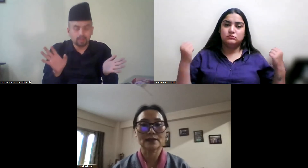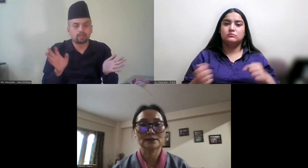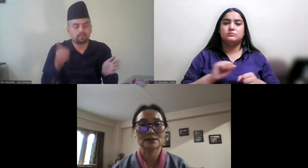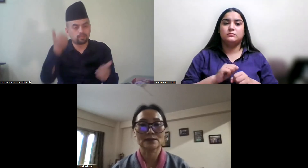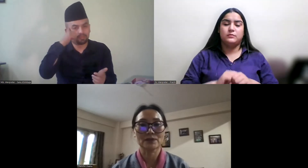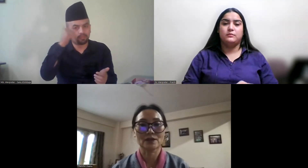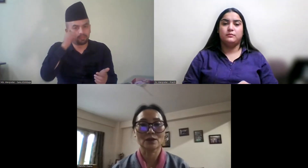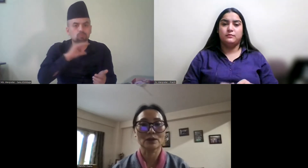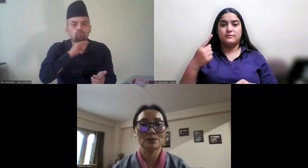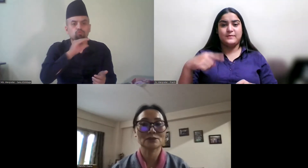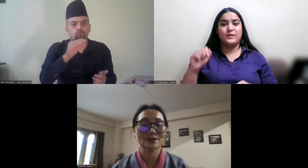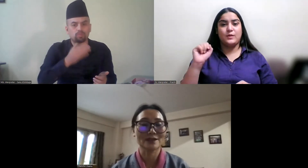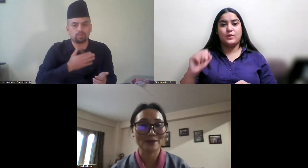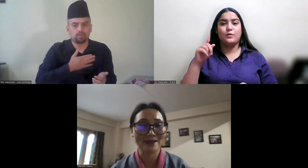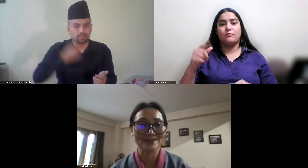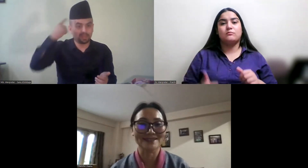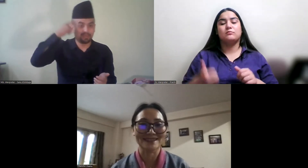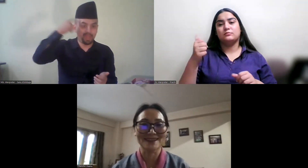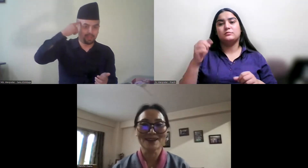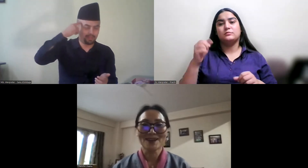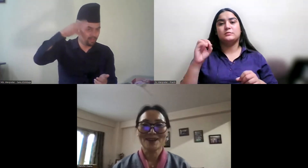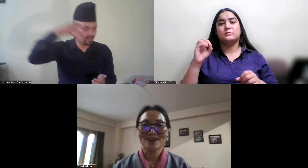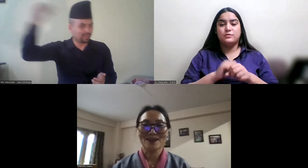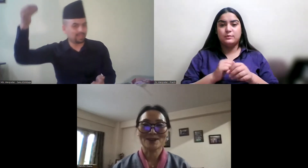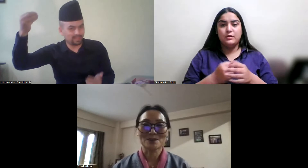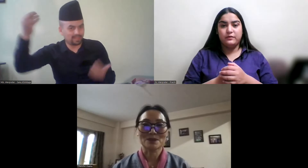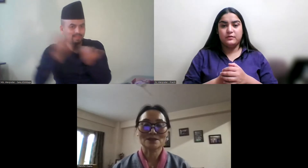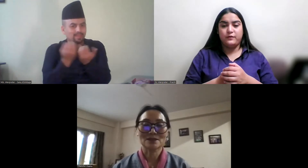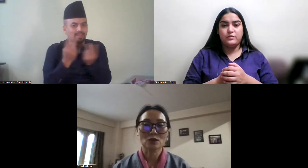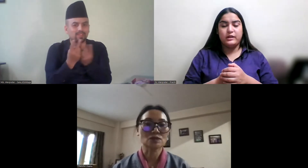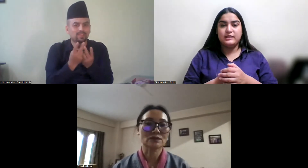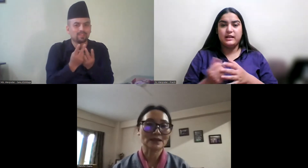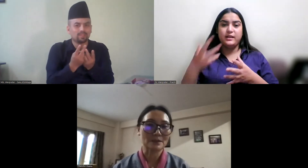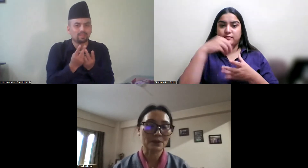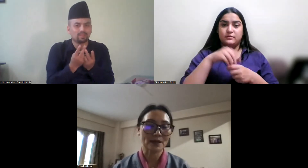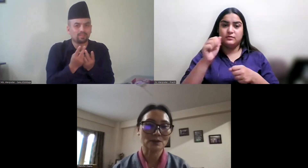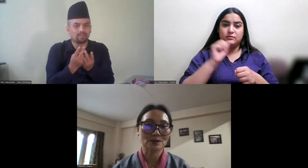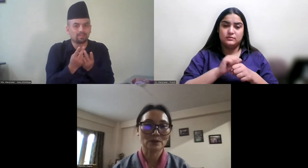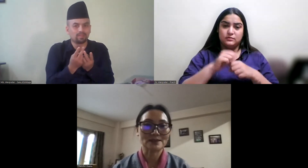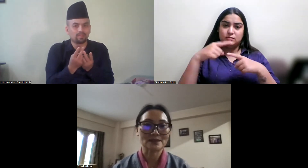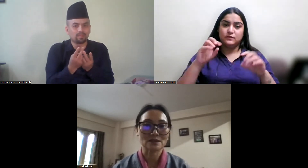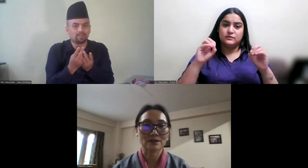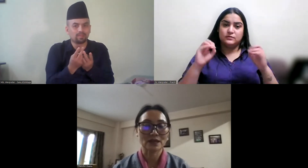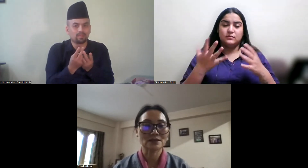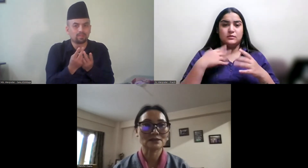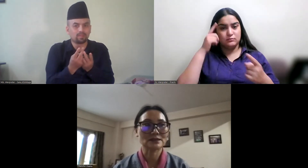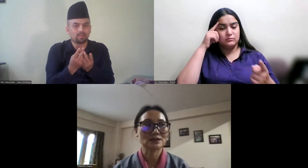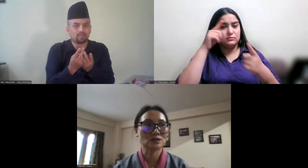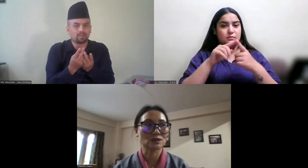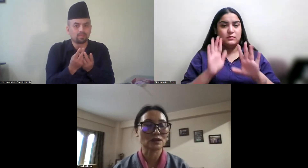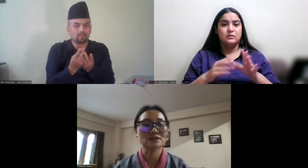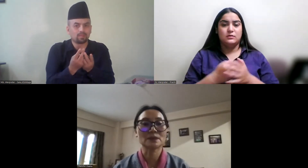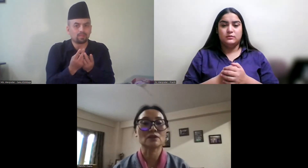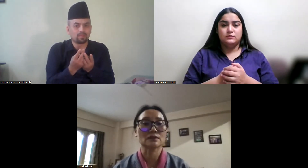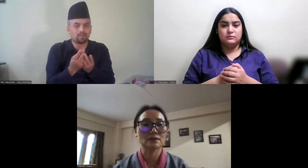feel that we picked on their brains, but they also feel empowered with a sense of agency